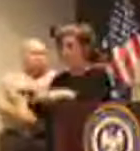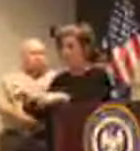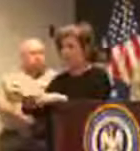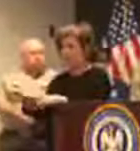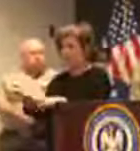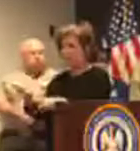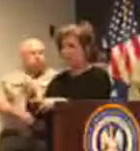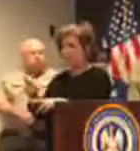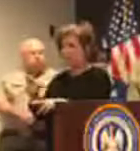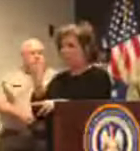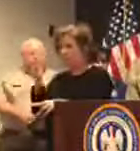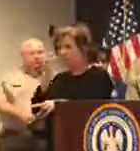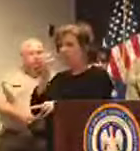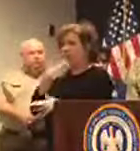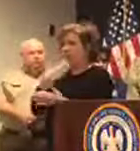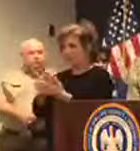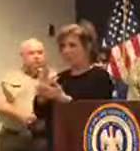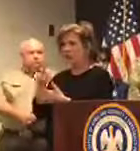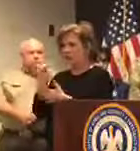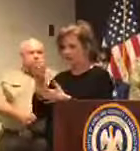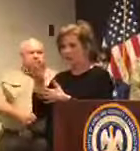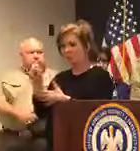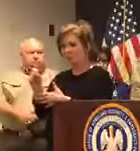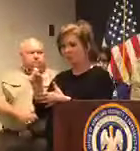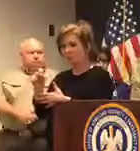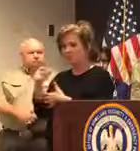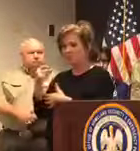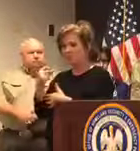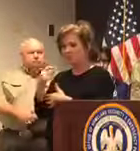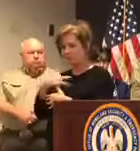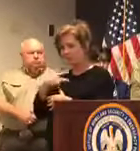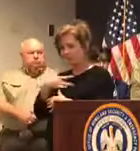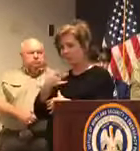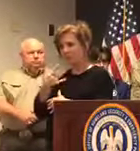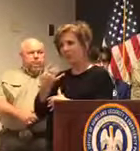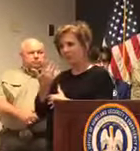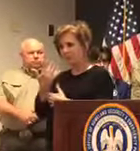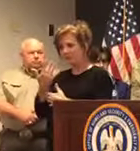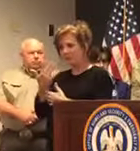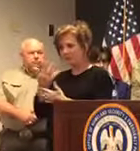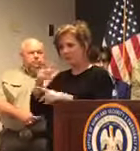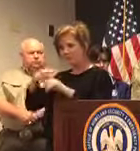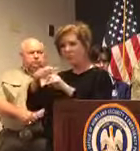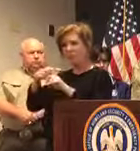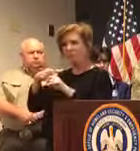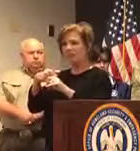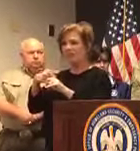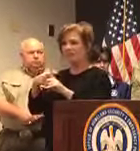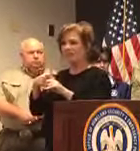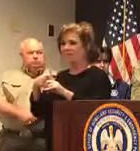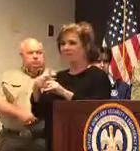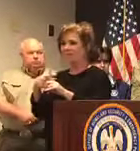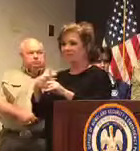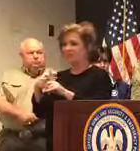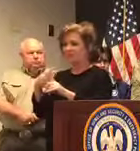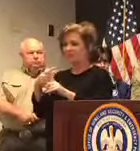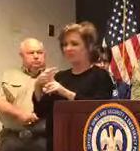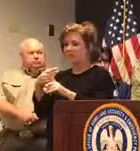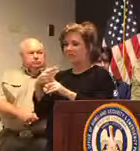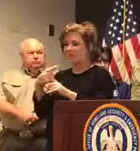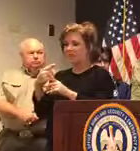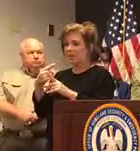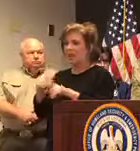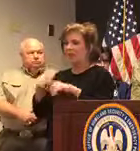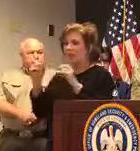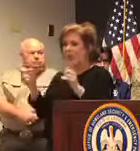news, and we're encouraged by that change. However, with